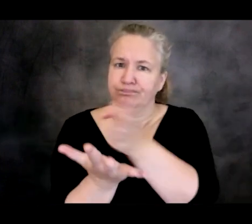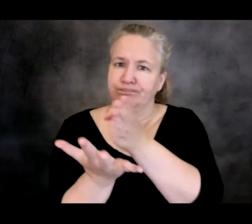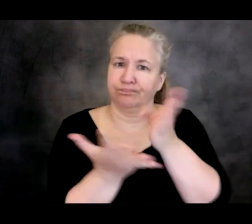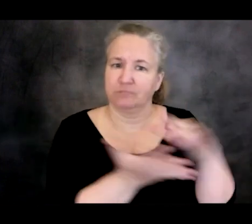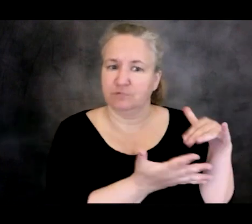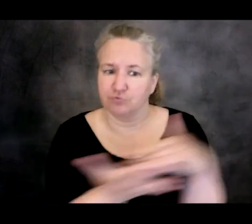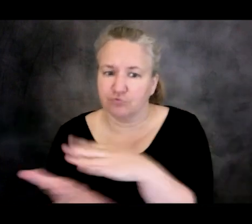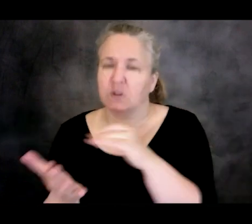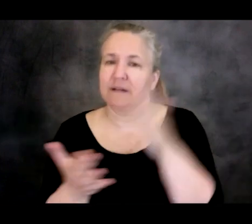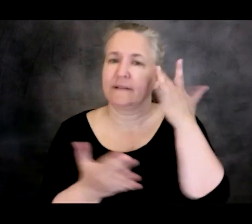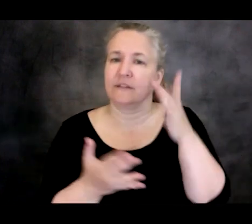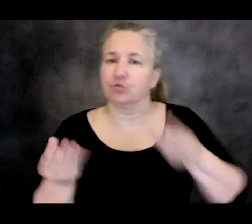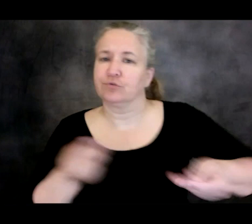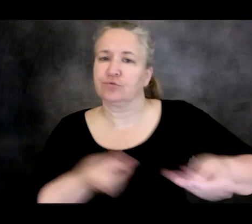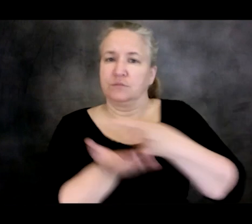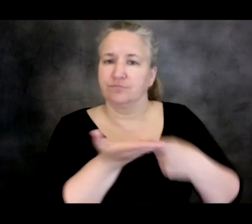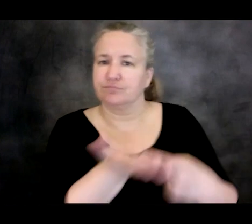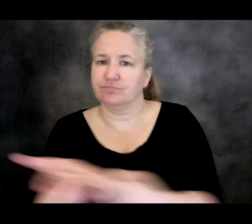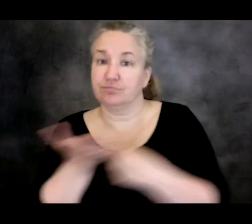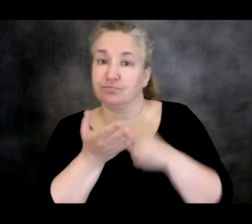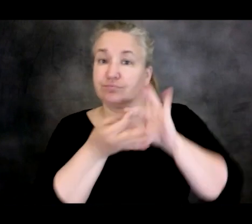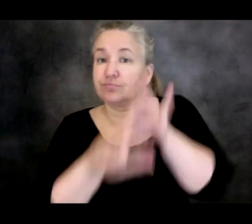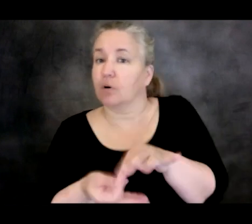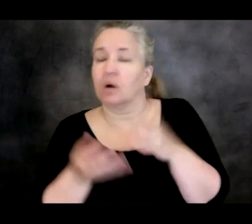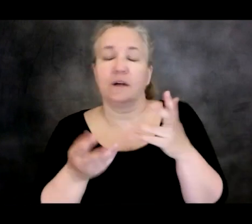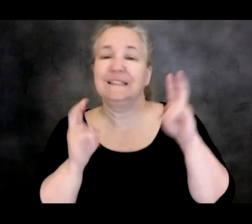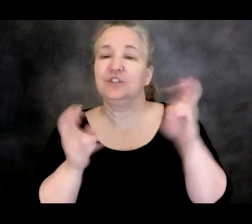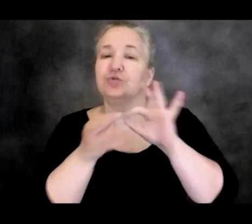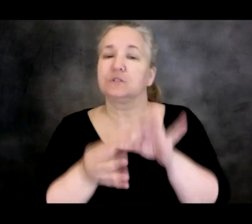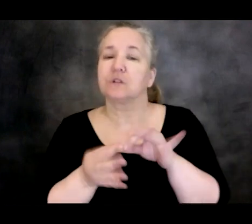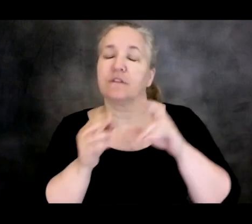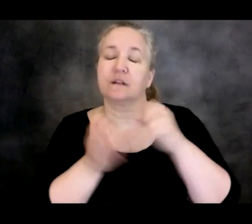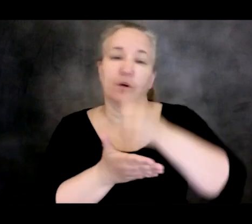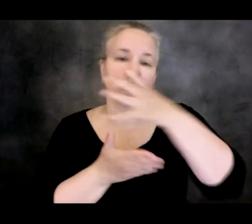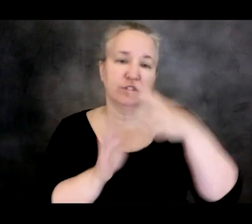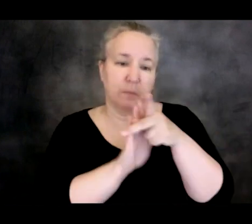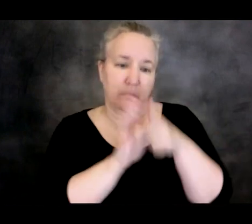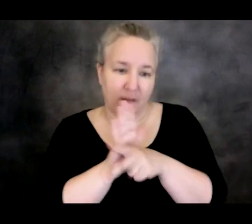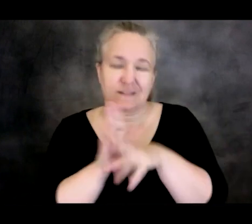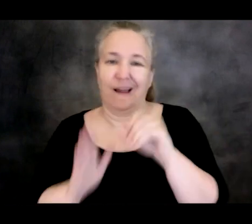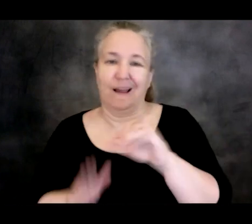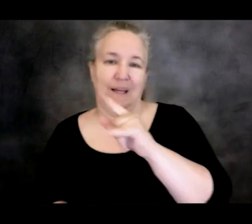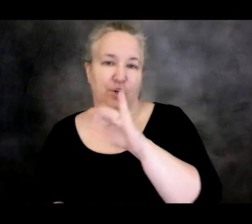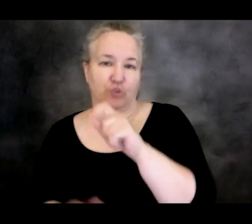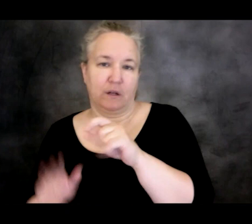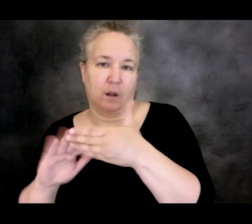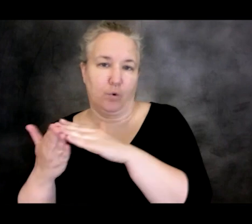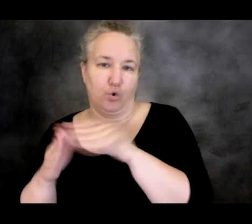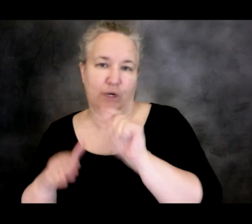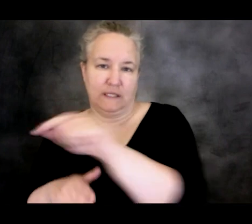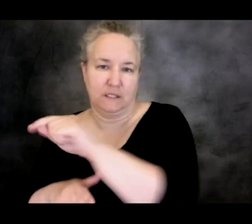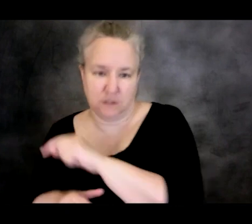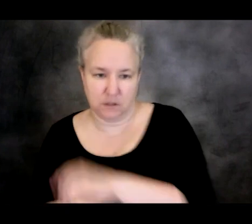and intellectual exchange around issues of immigration policy and immigrant communities. Prior to